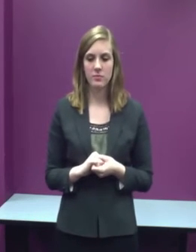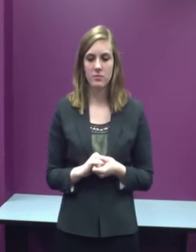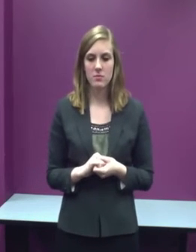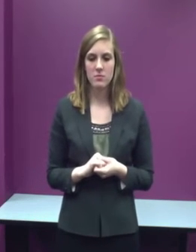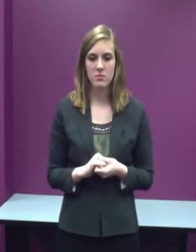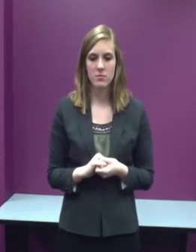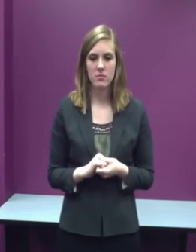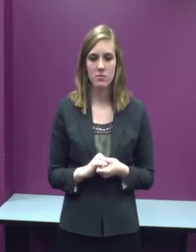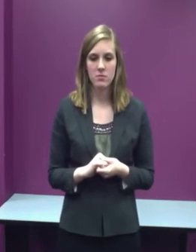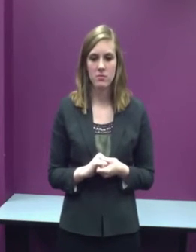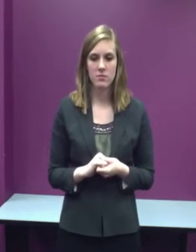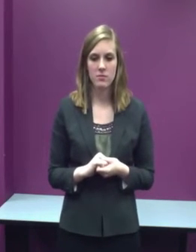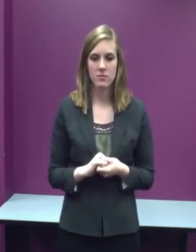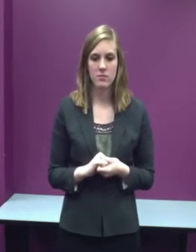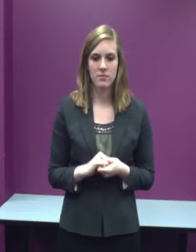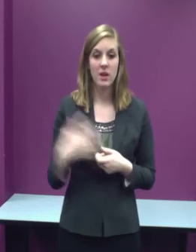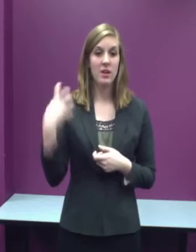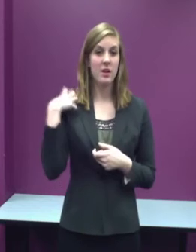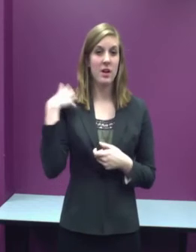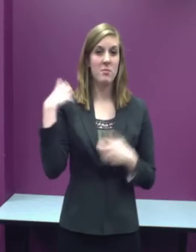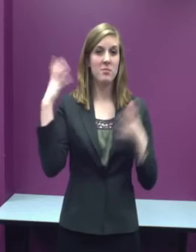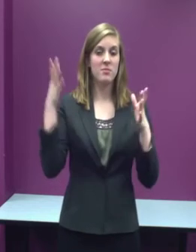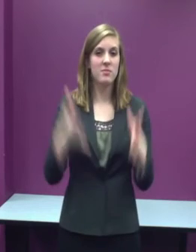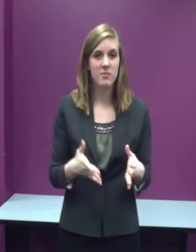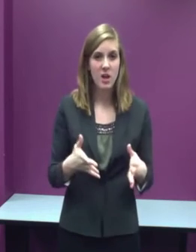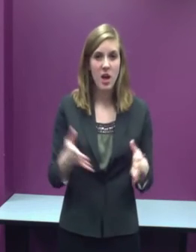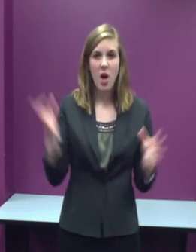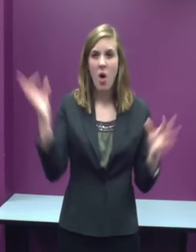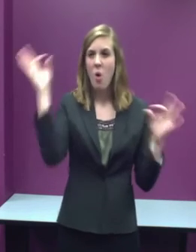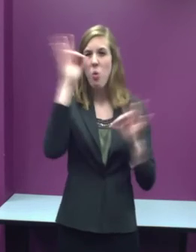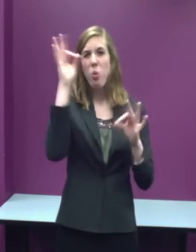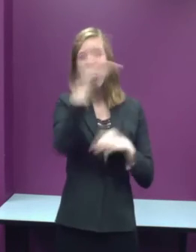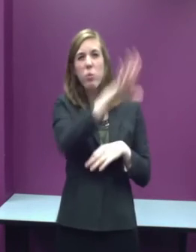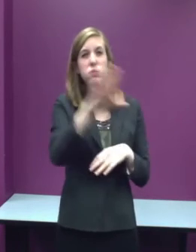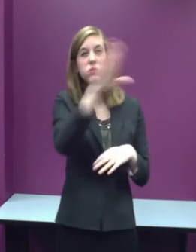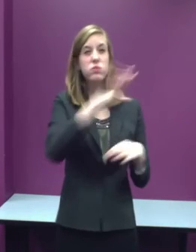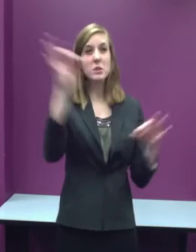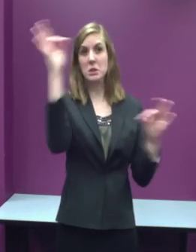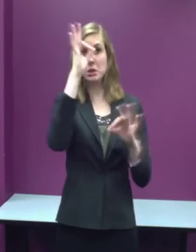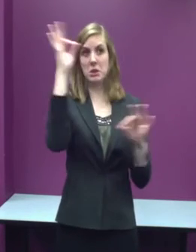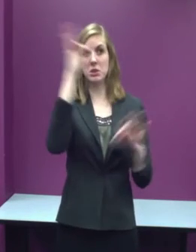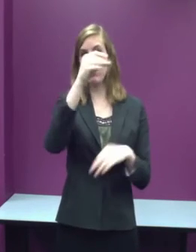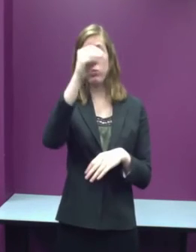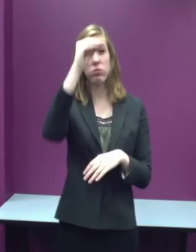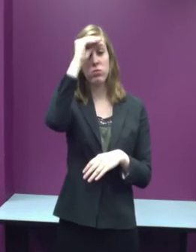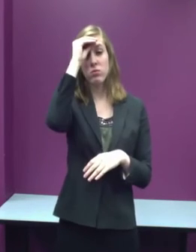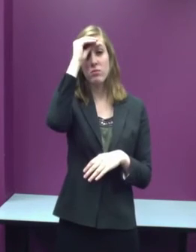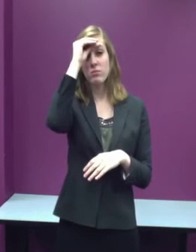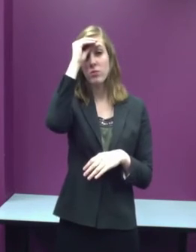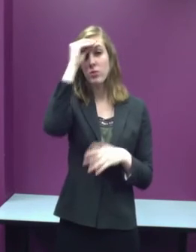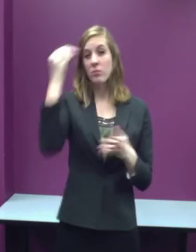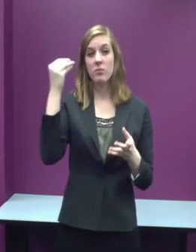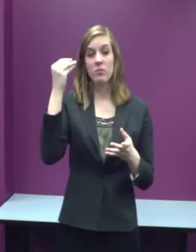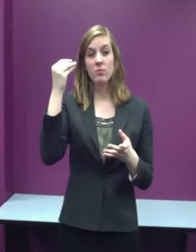an interpreter, a French fur trader named Charbonneau. He had 2 young Shoshone wives captured by the Hidatsa in